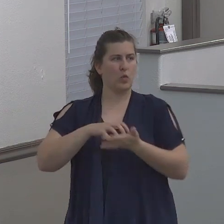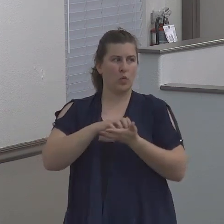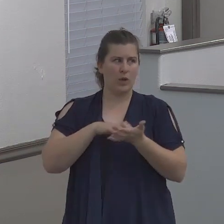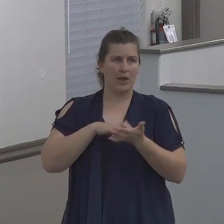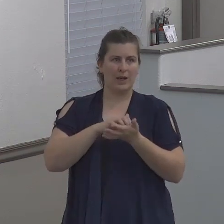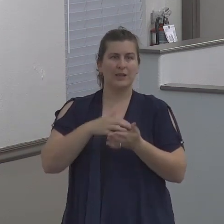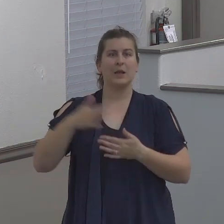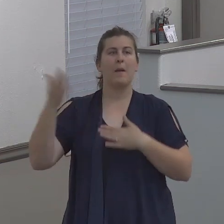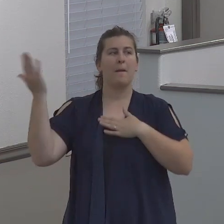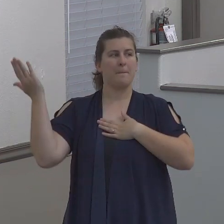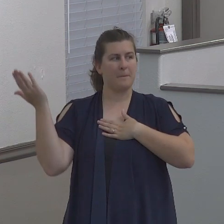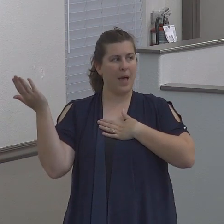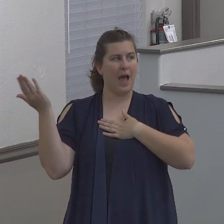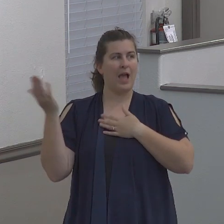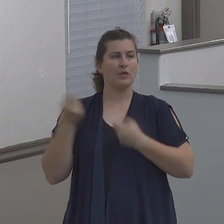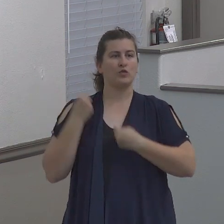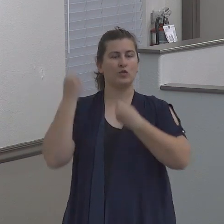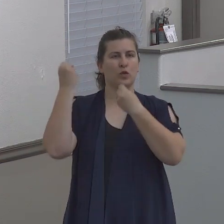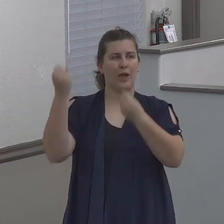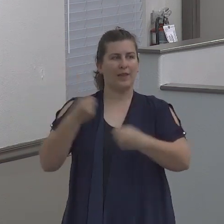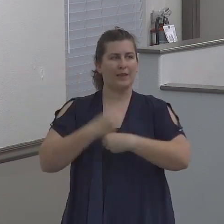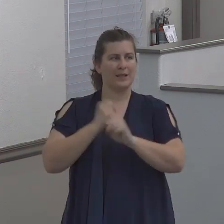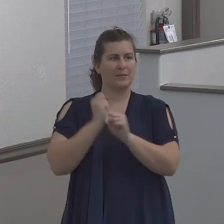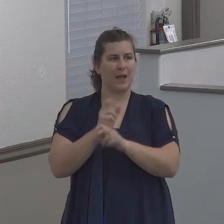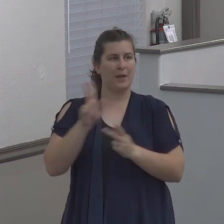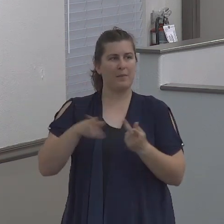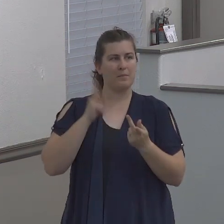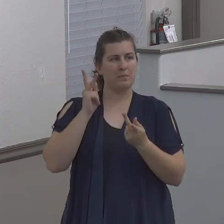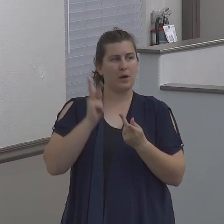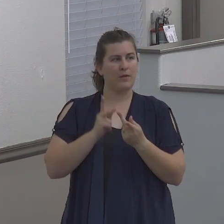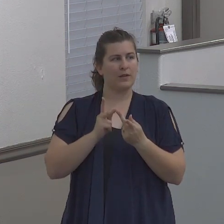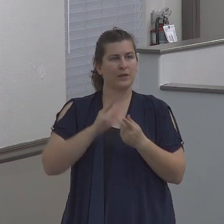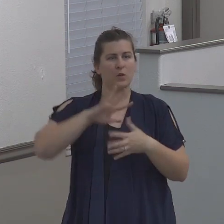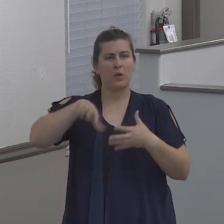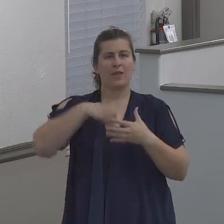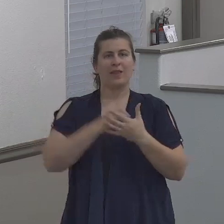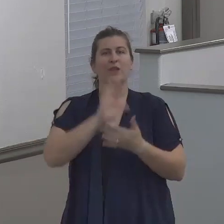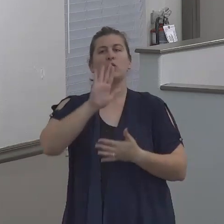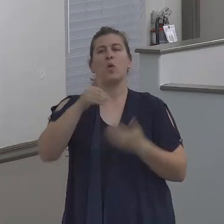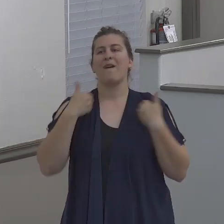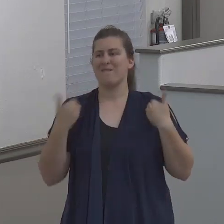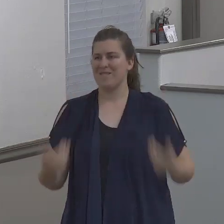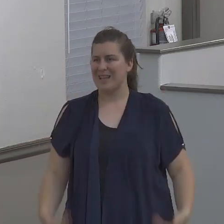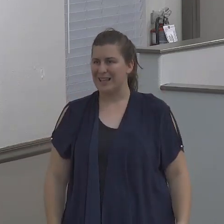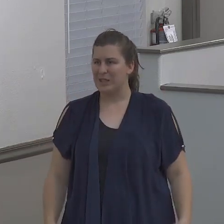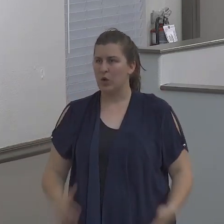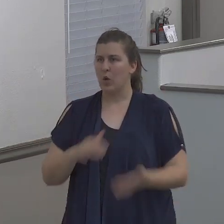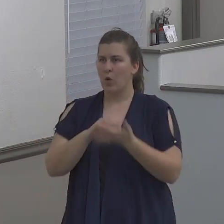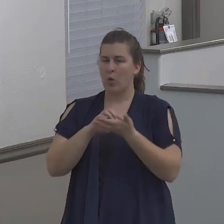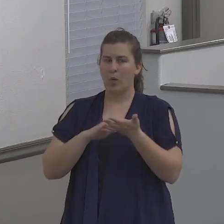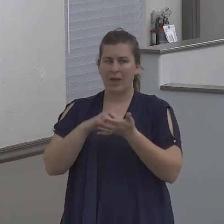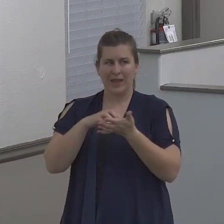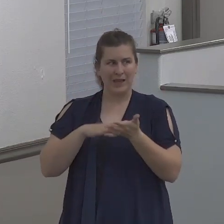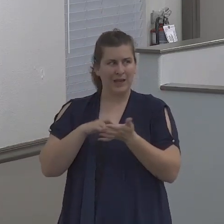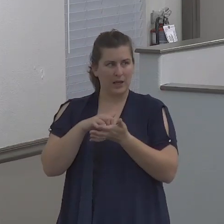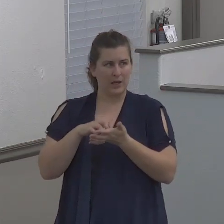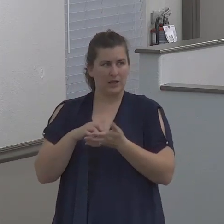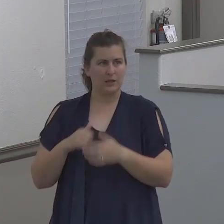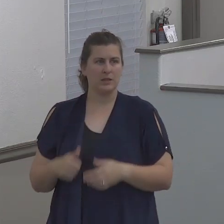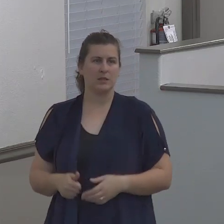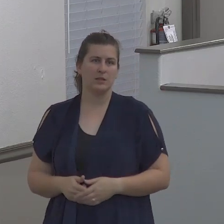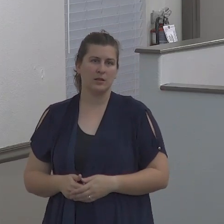in weakness. My strength is made perfect, He's saying, in your